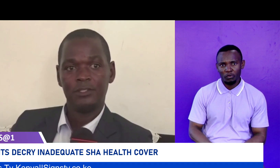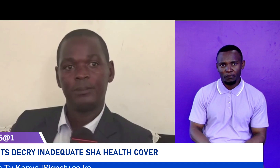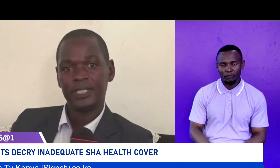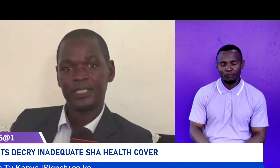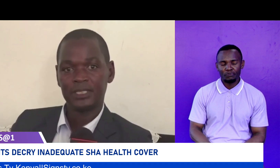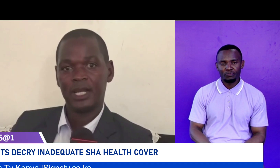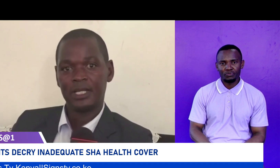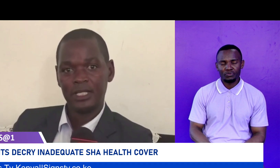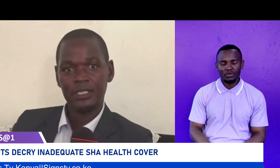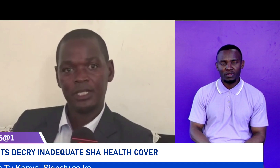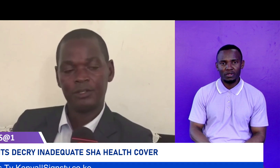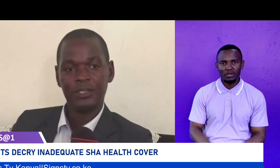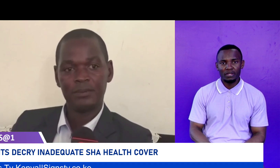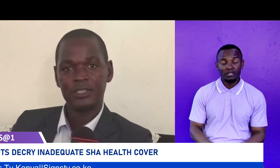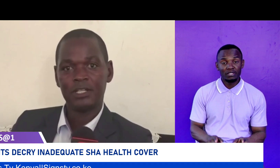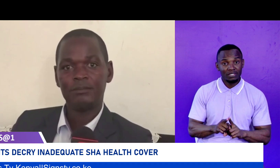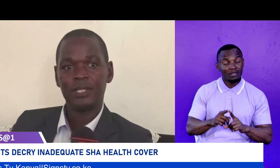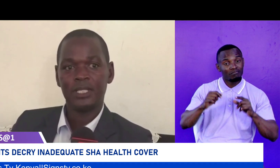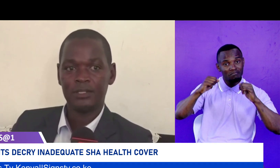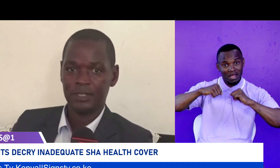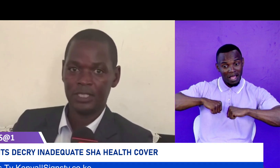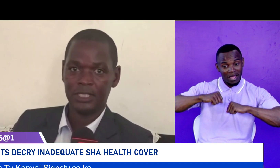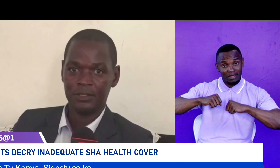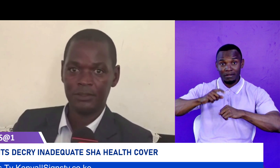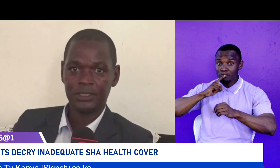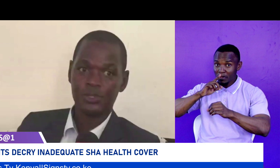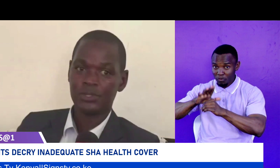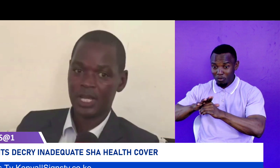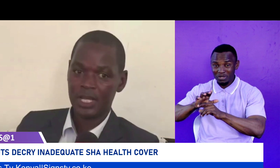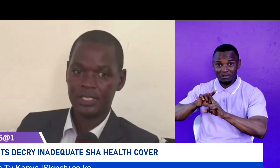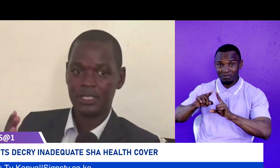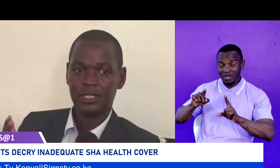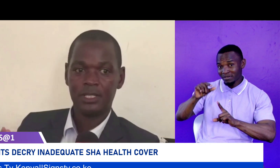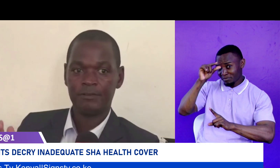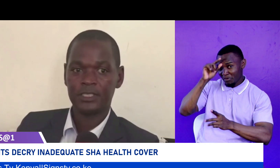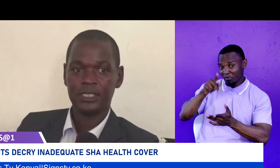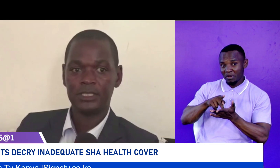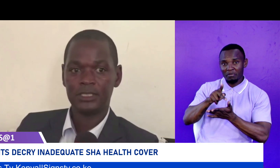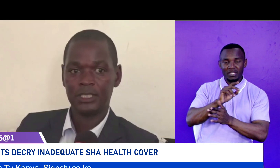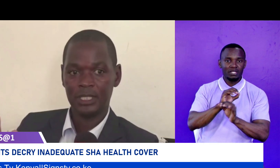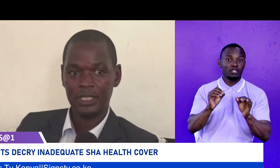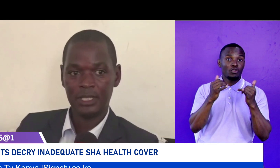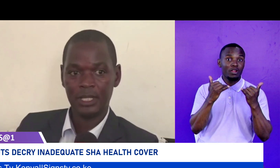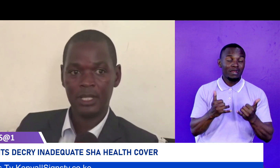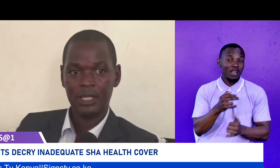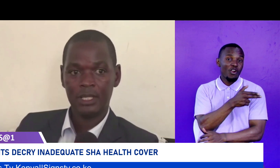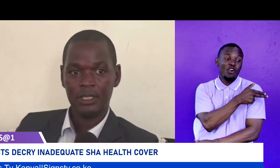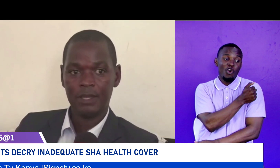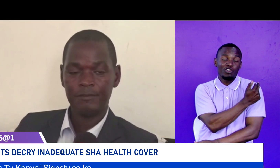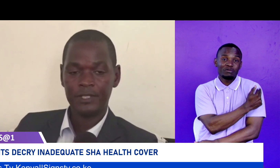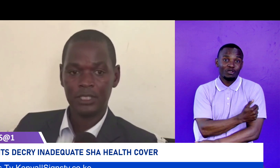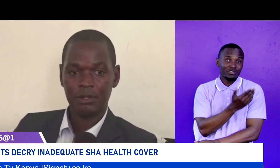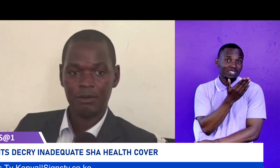hiyo pesa. They agree, they commit themselves, but at the end of the day they don't. So saizi, the facilities in India, they are facing